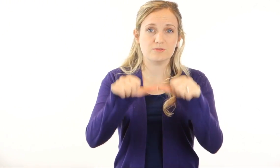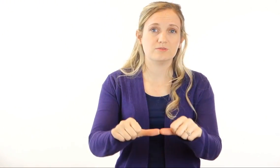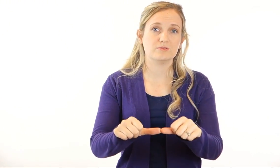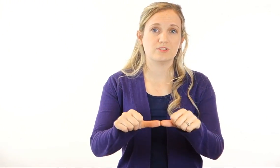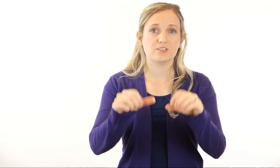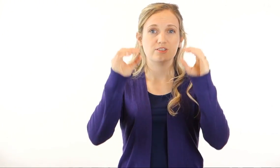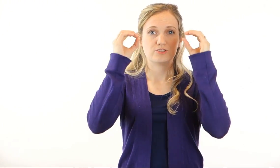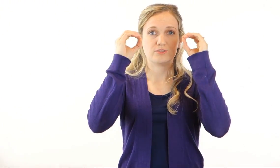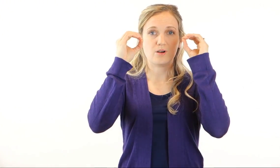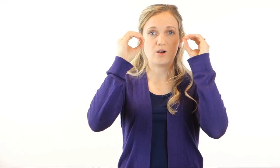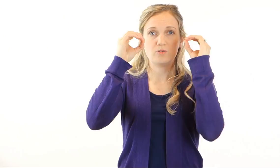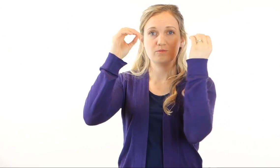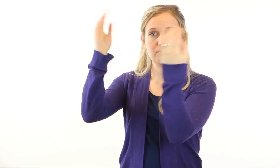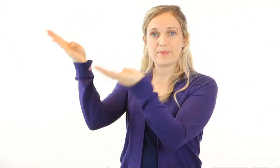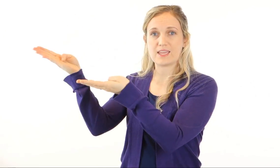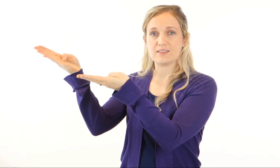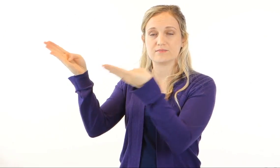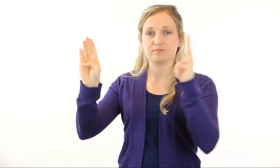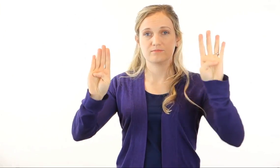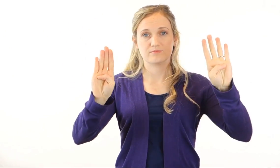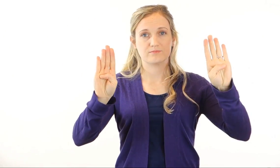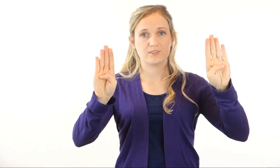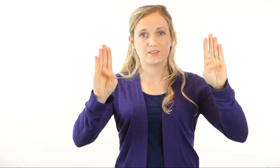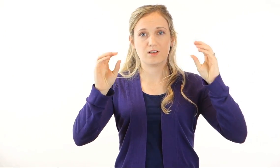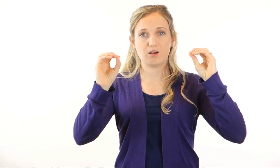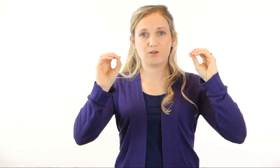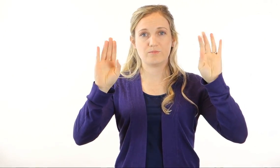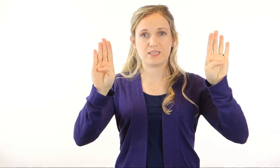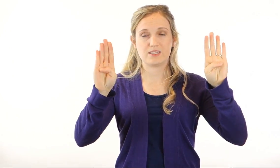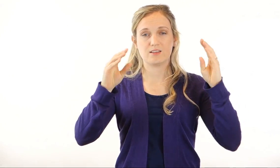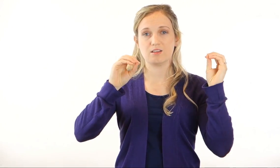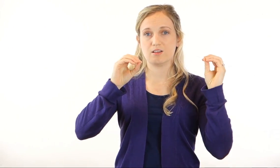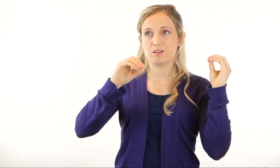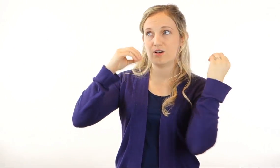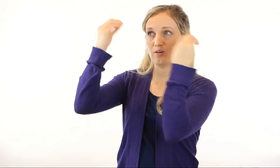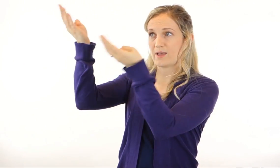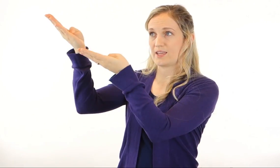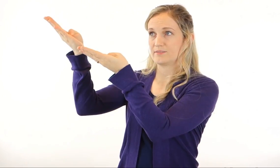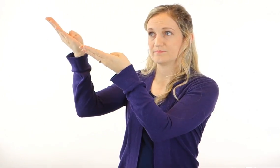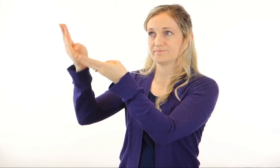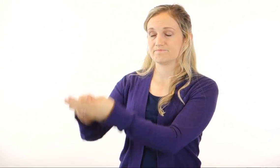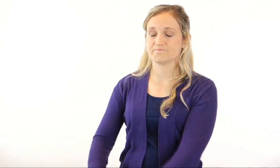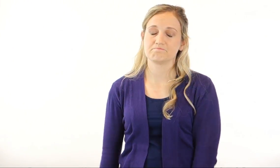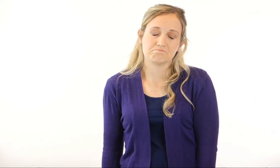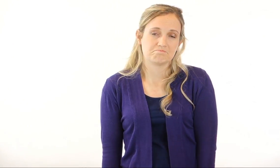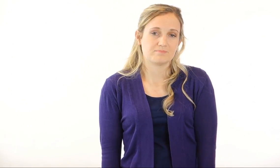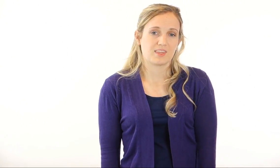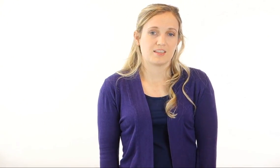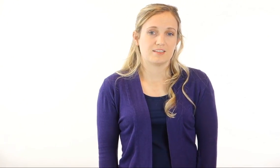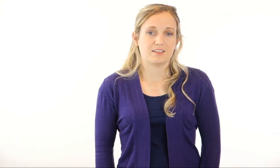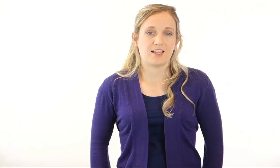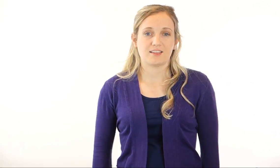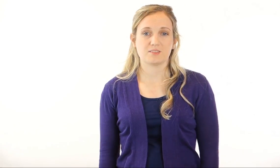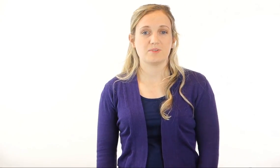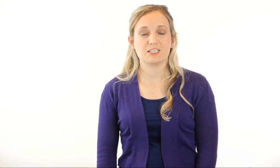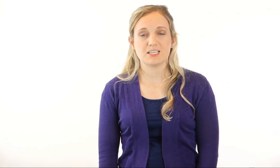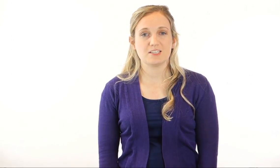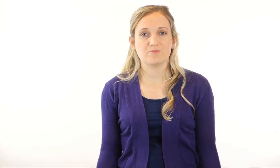Continue to obey. O-B, obey. And that's what I signed